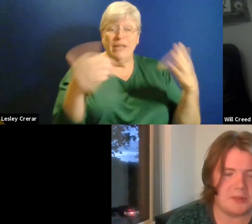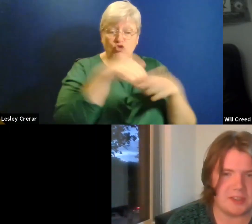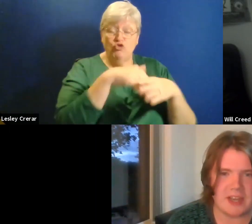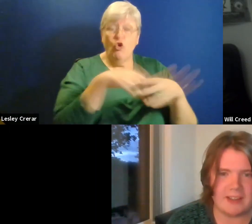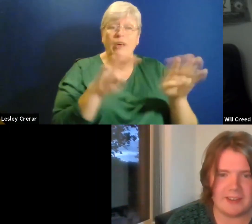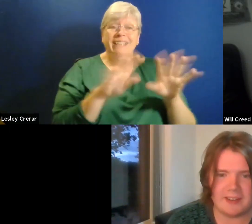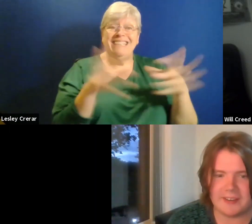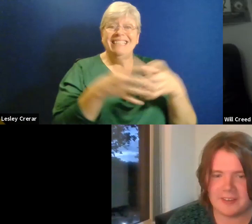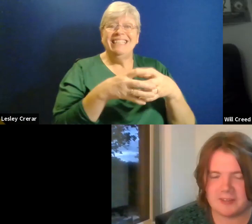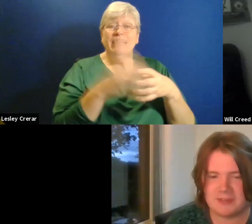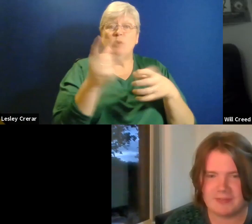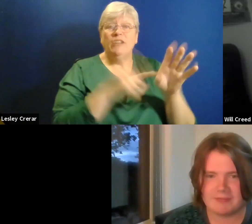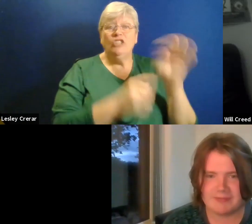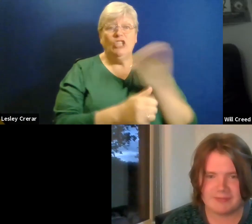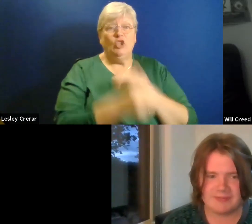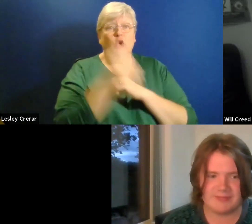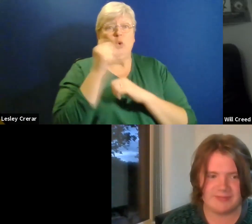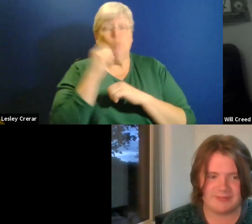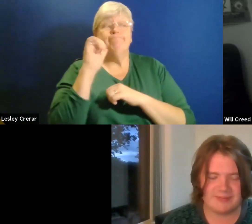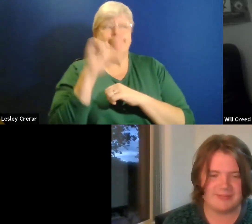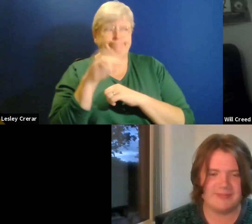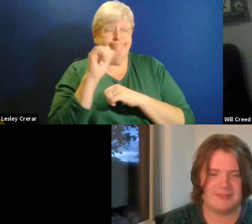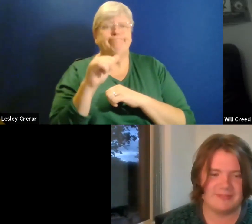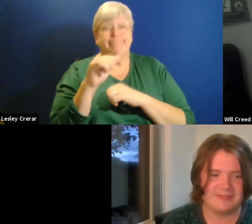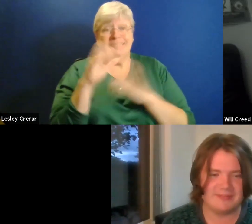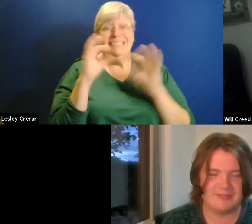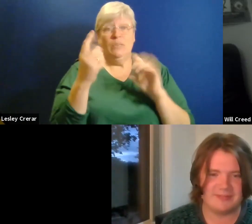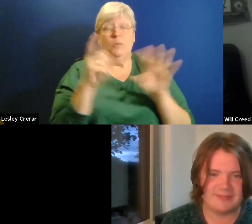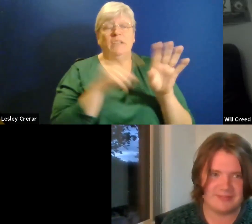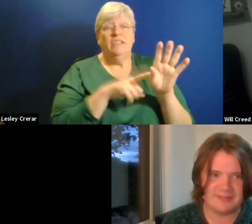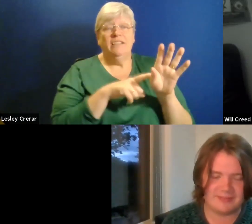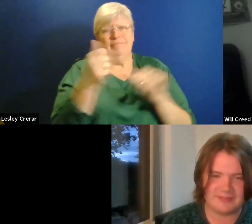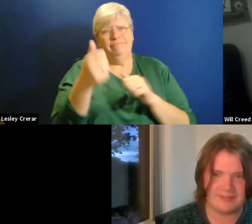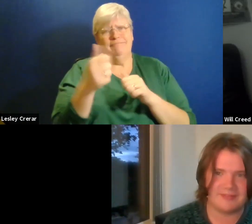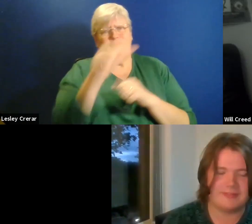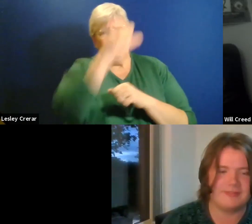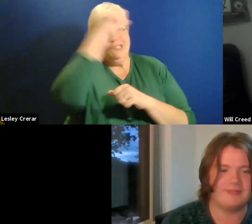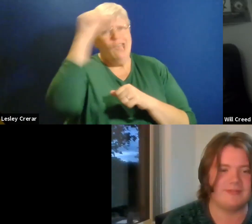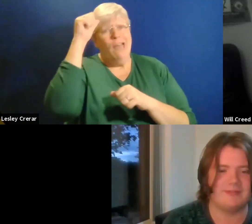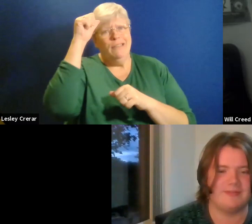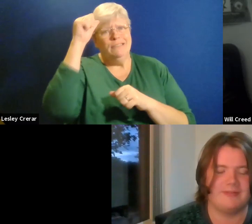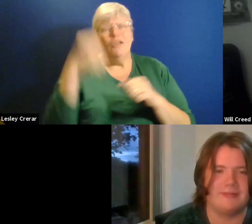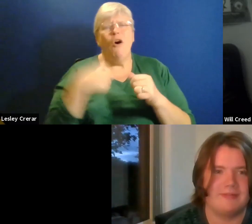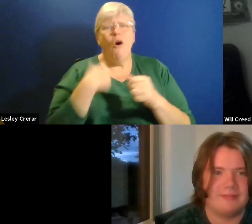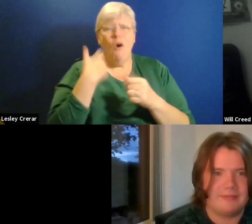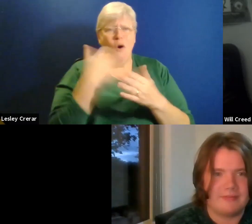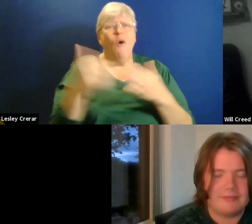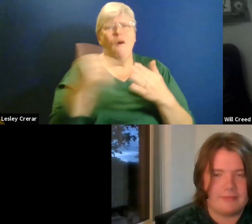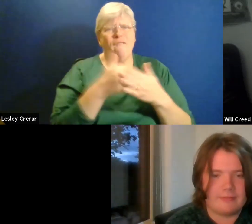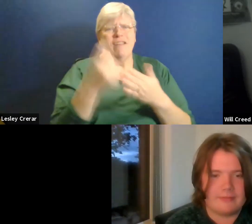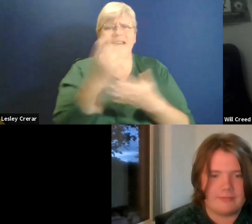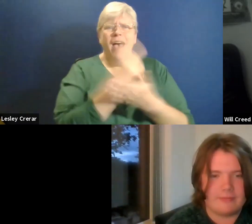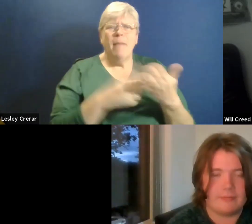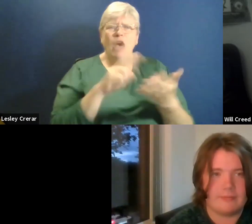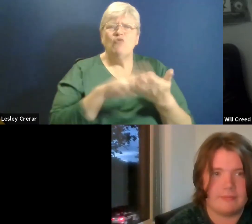able so much, not least his creative talent, which often features elements of the natural world